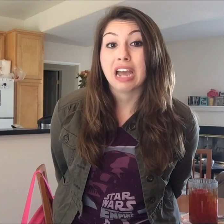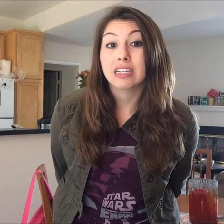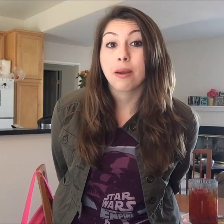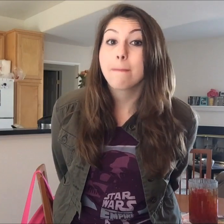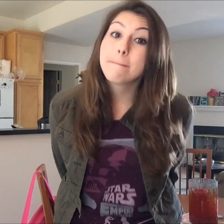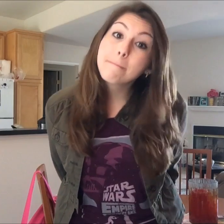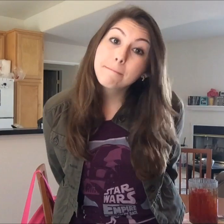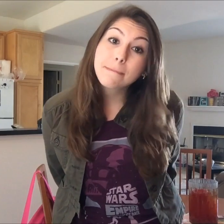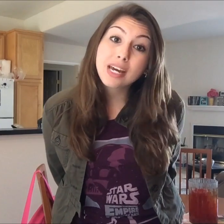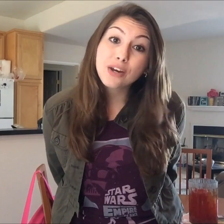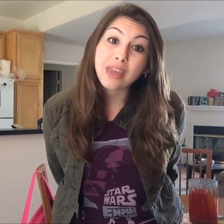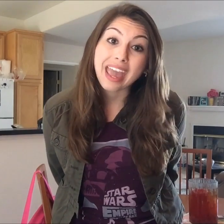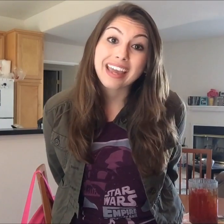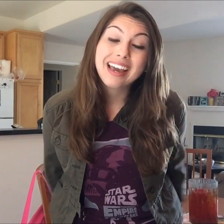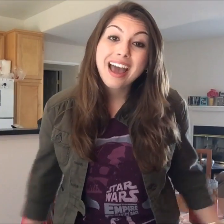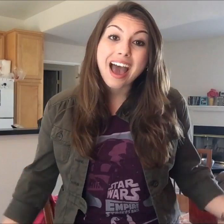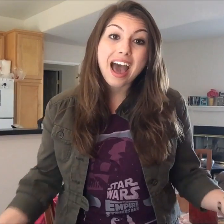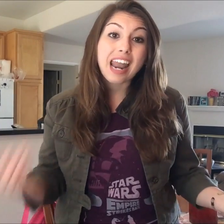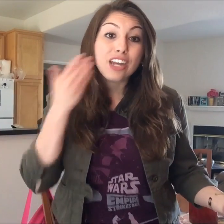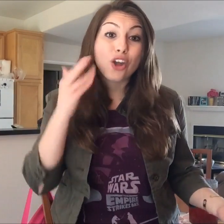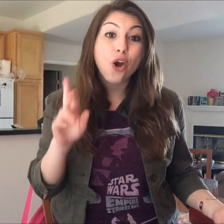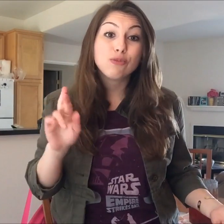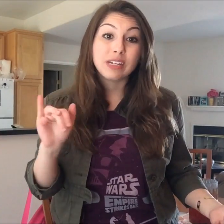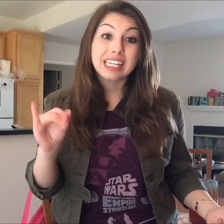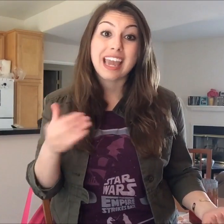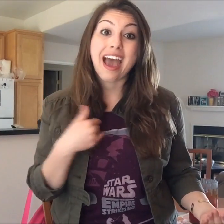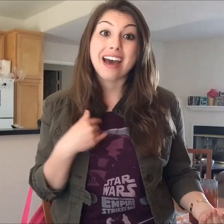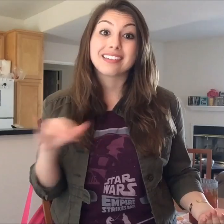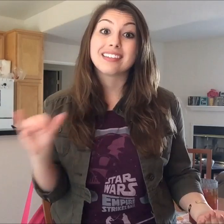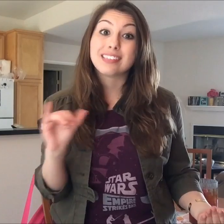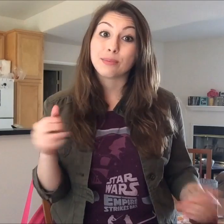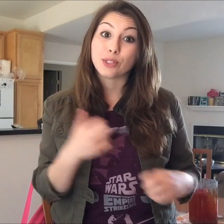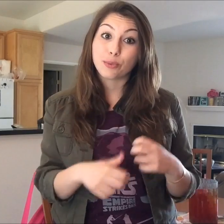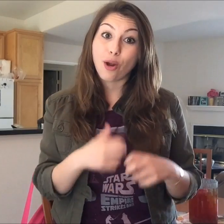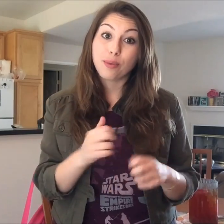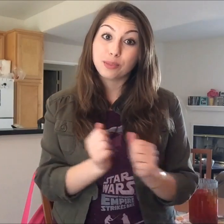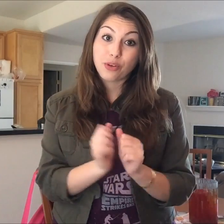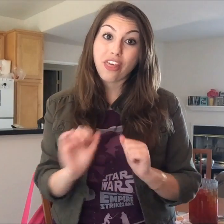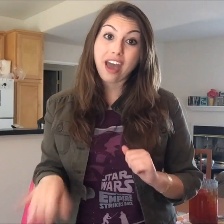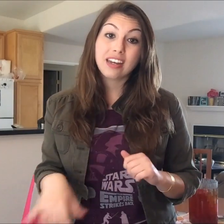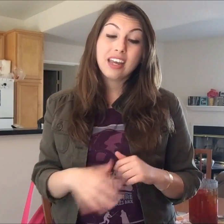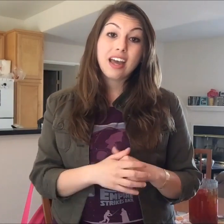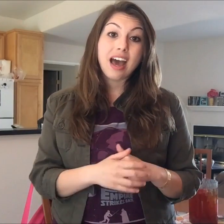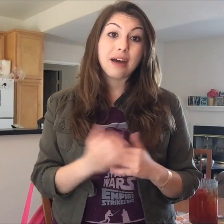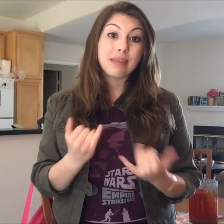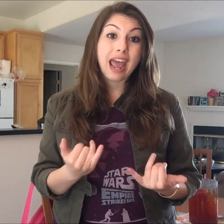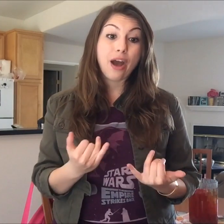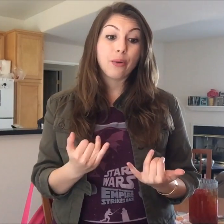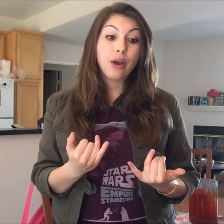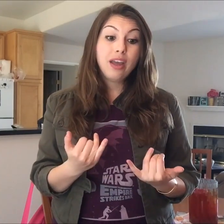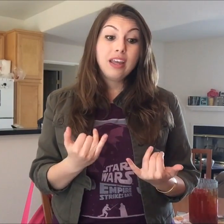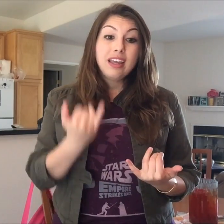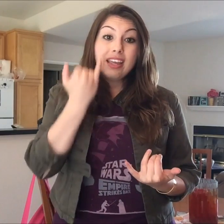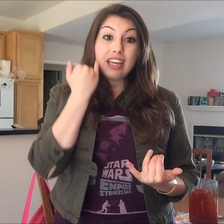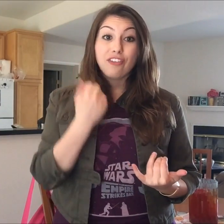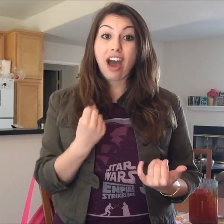act. But okay, and I know Ricky has a similar problem with that. Now, if